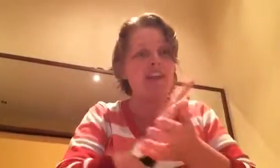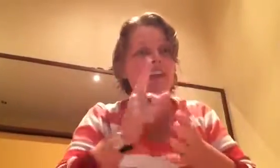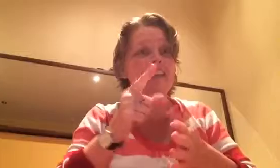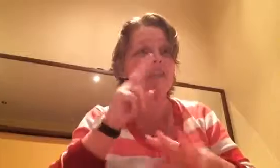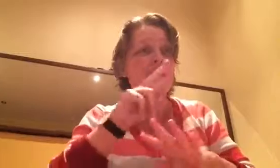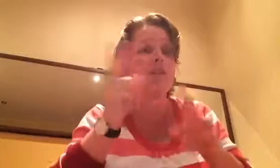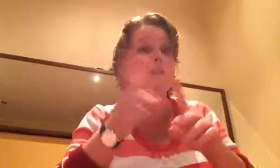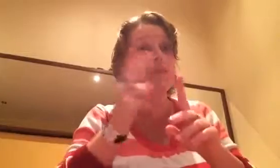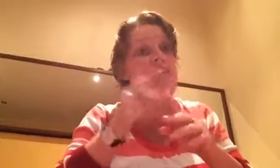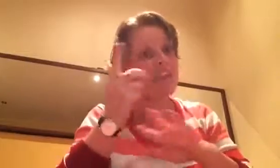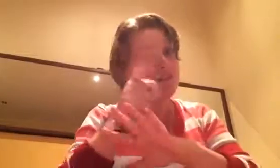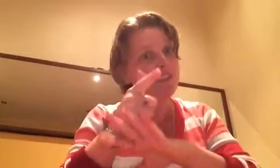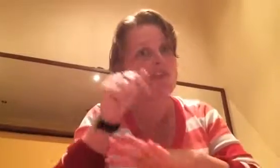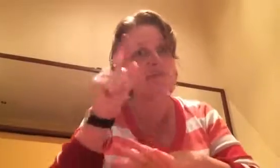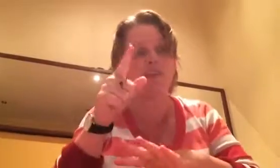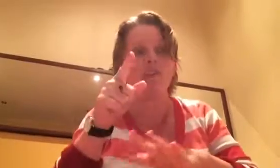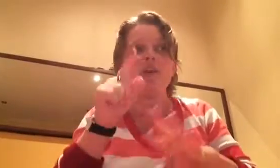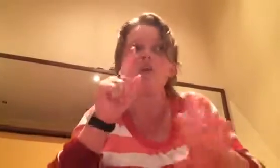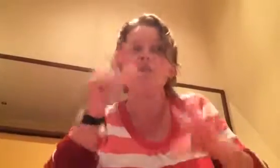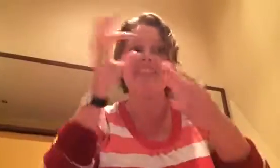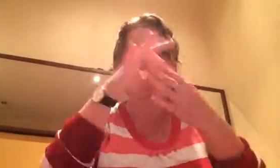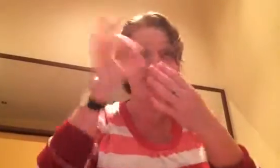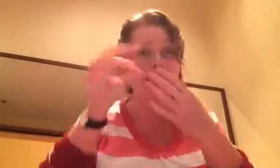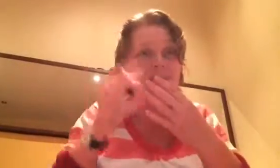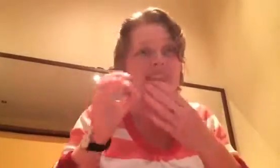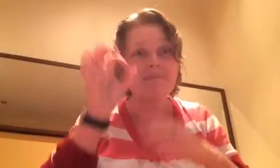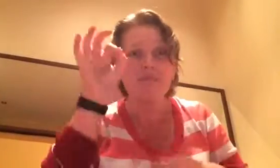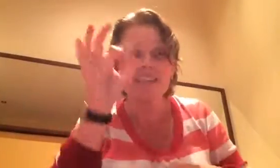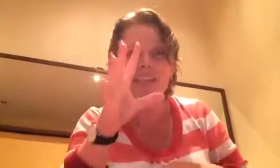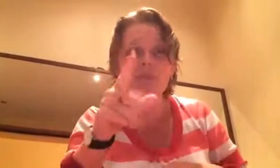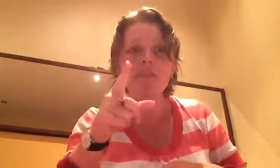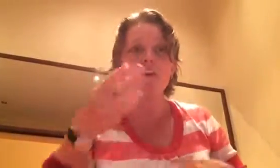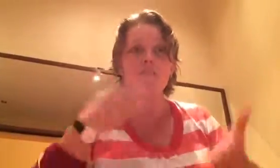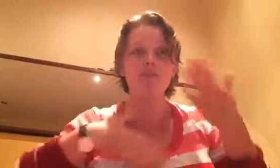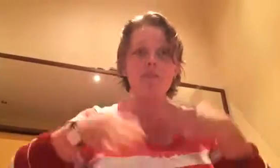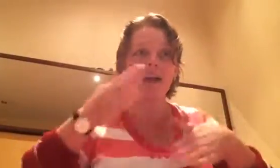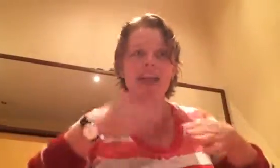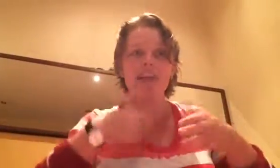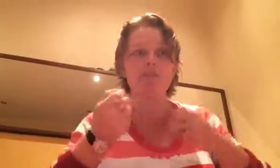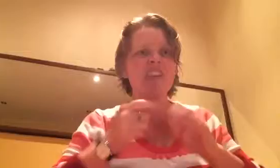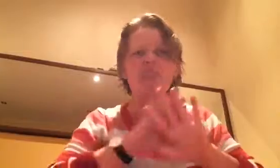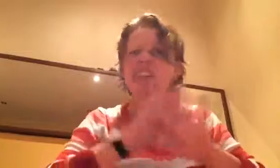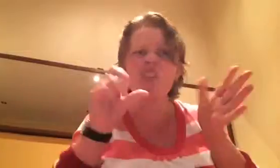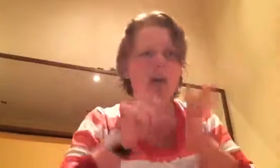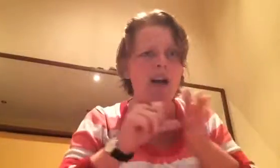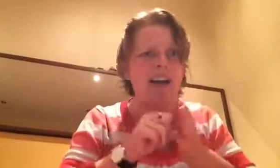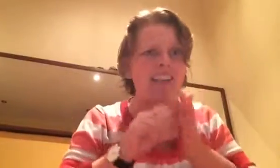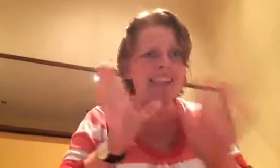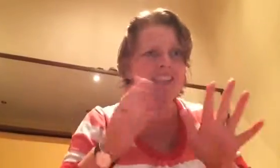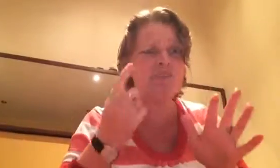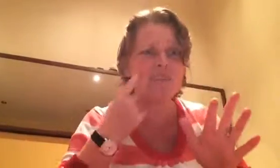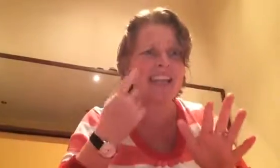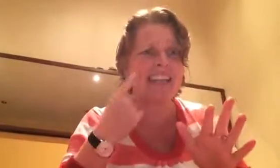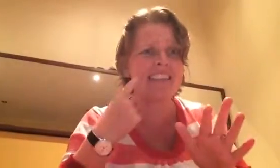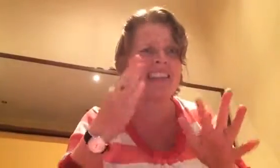it, and I'll do another video for you with some tips for behavior management. It's not hard, actually. It's really easy, and you're